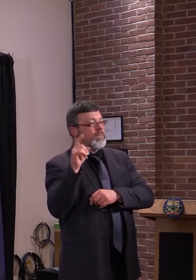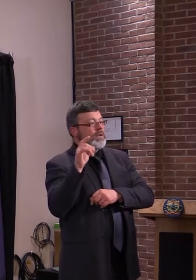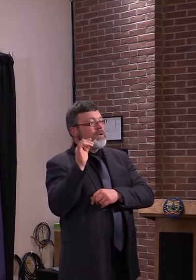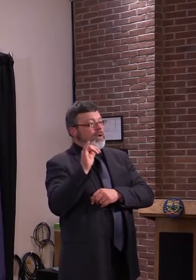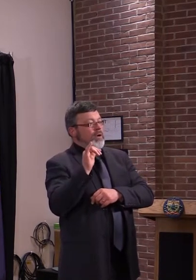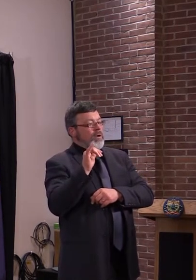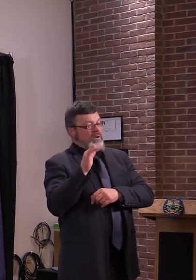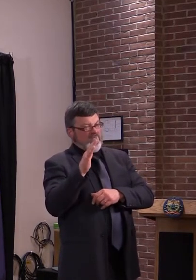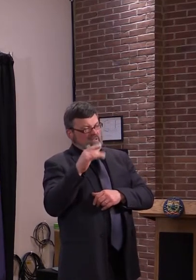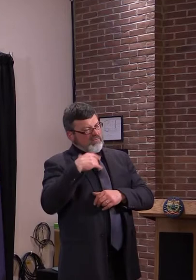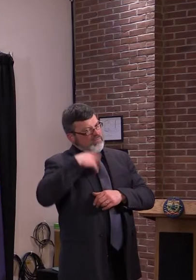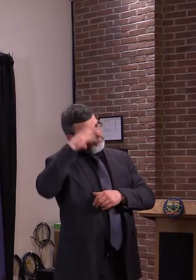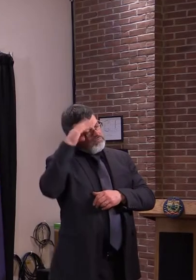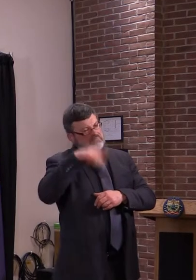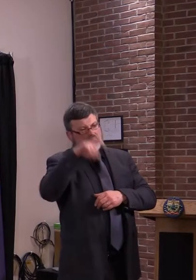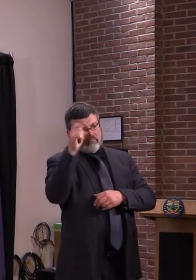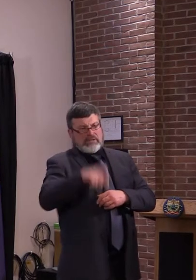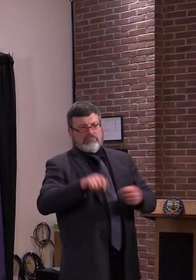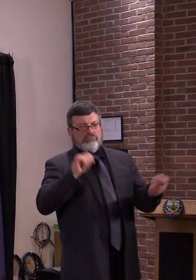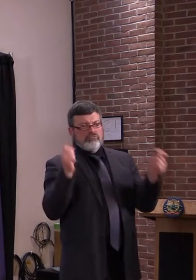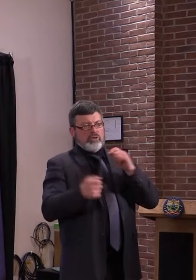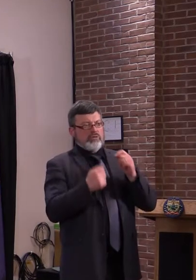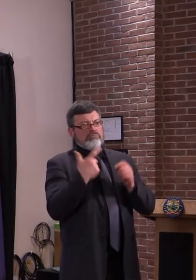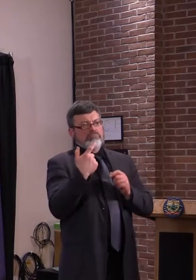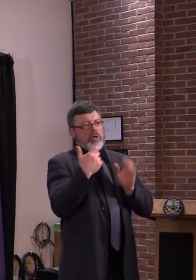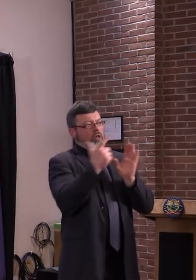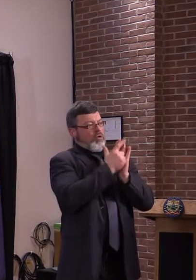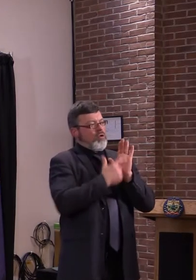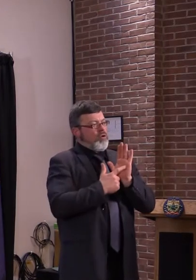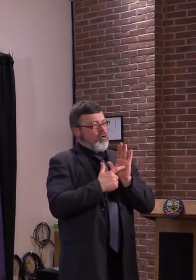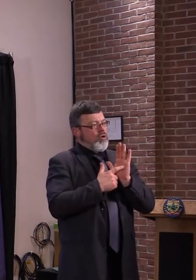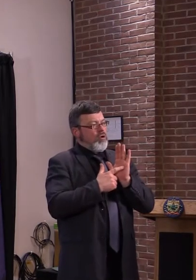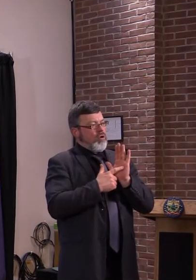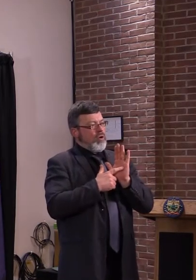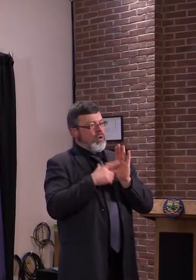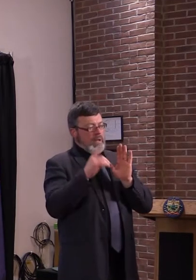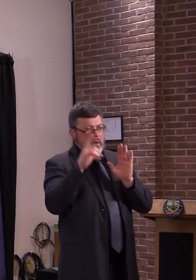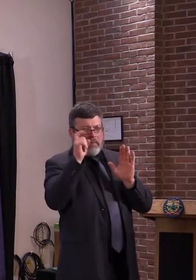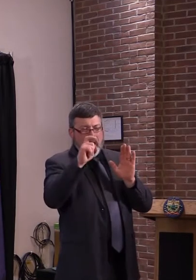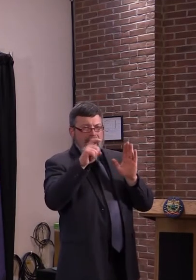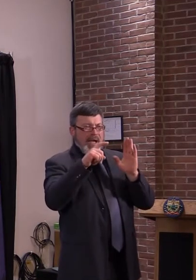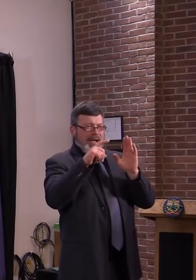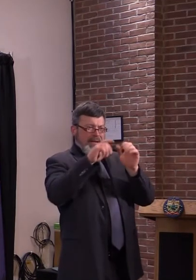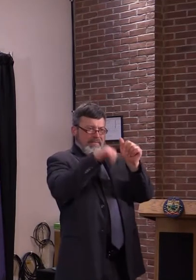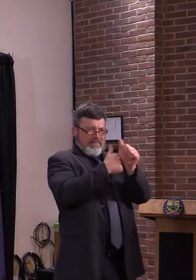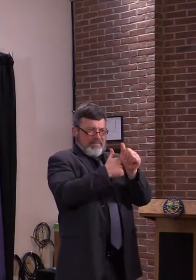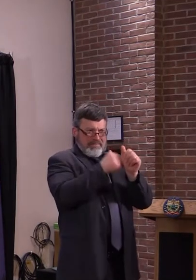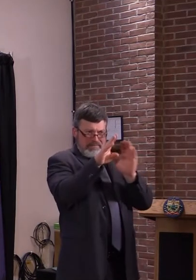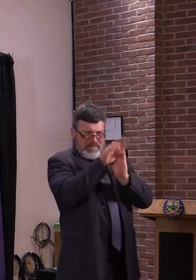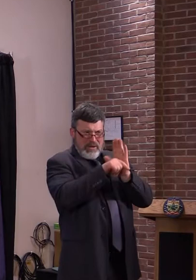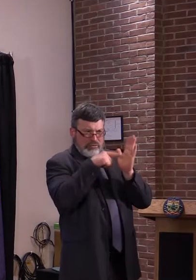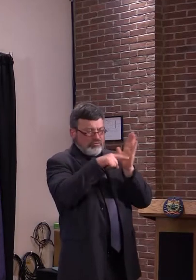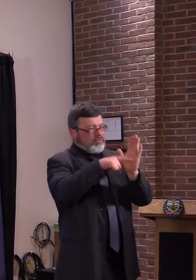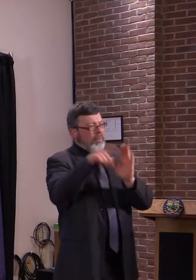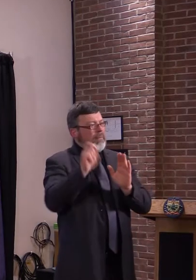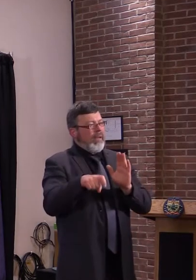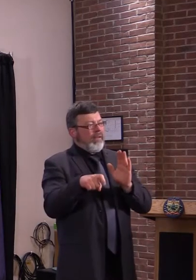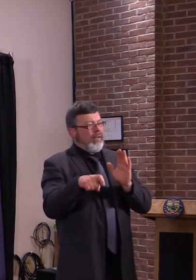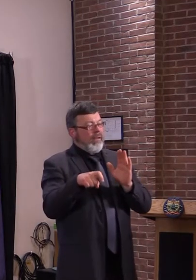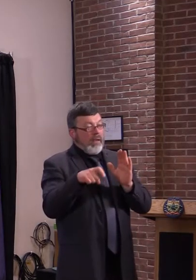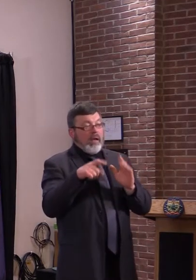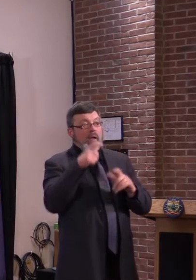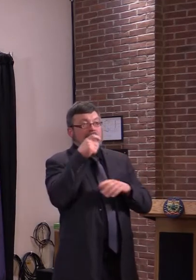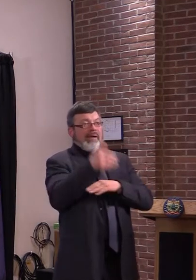They included expanded background checks, red flag laws, a ban on